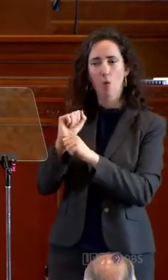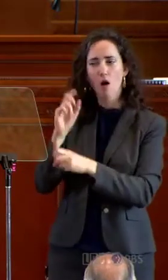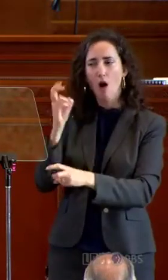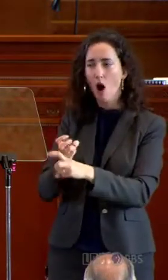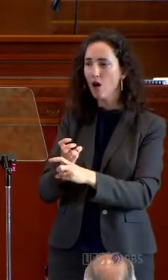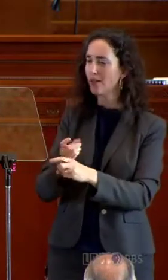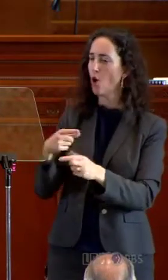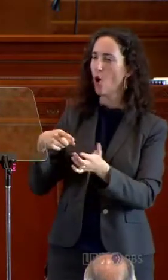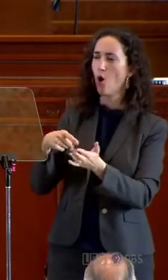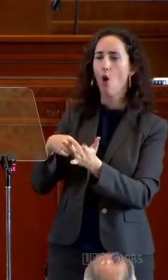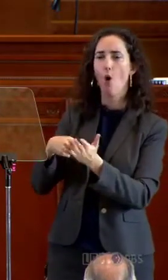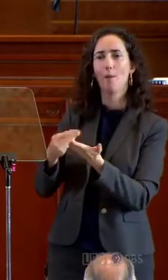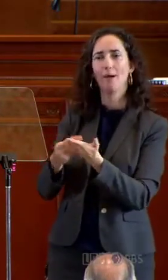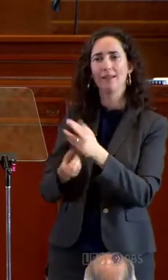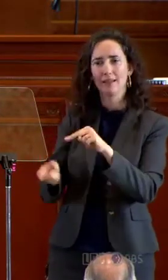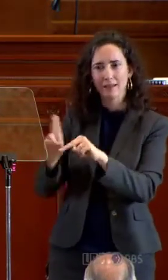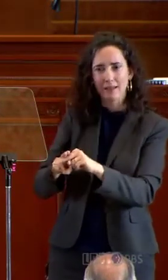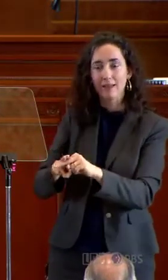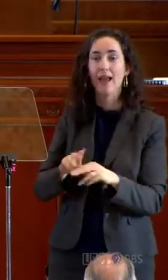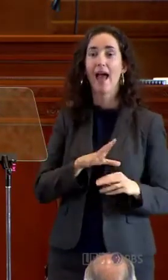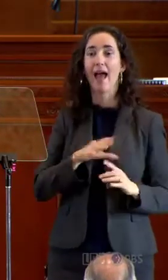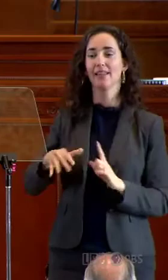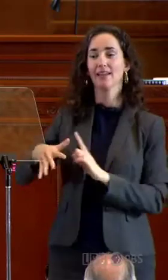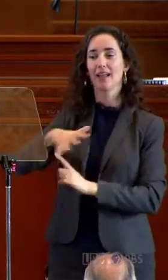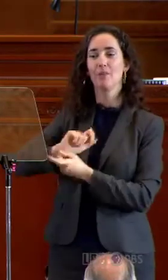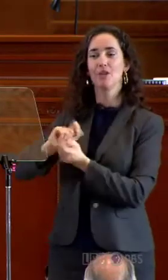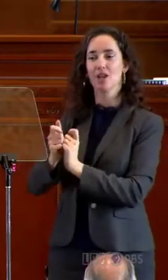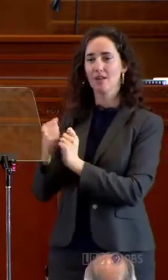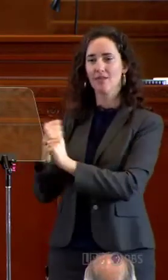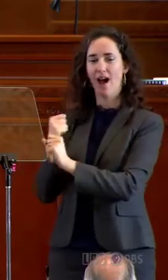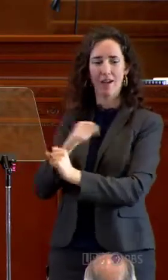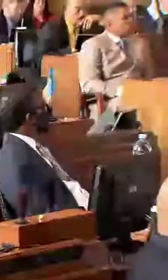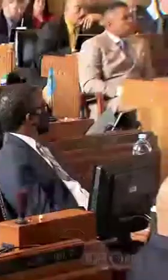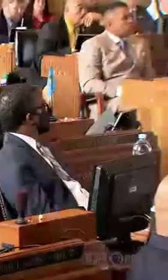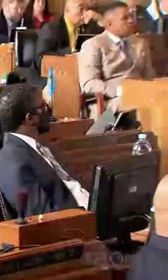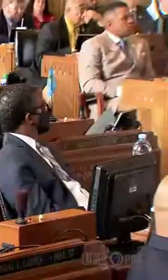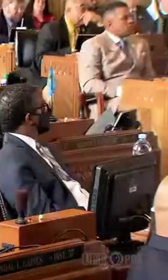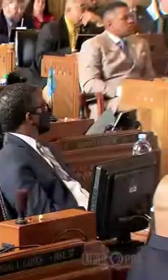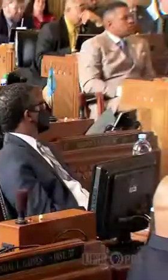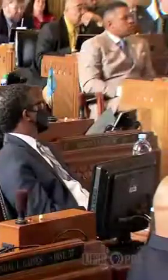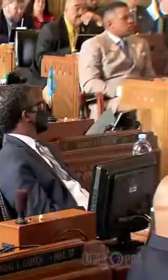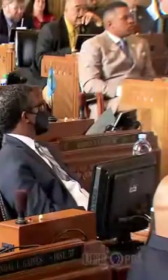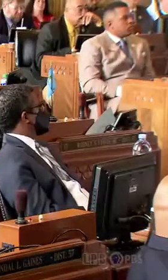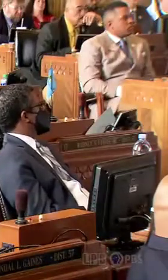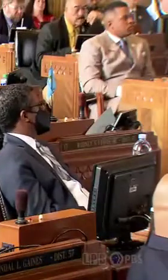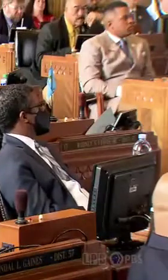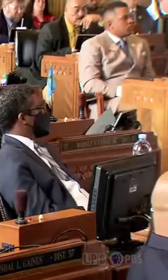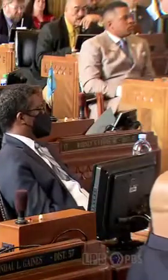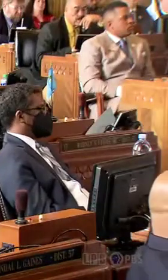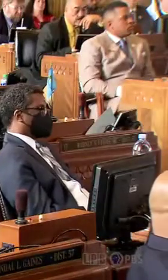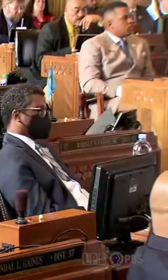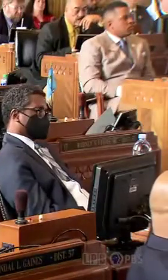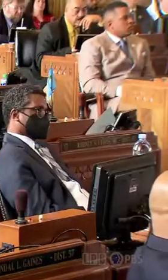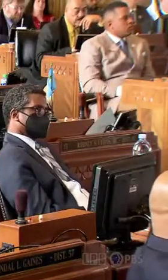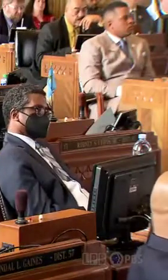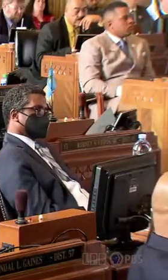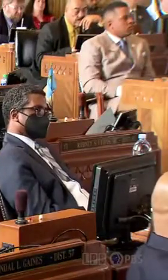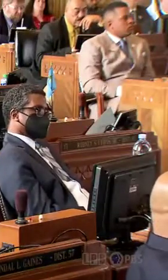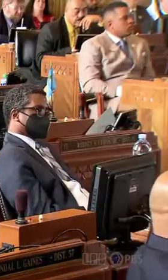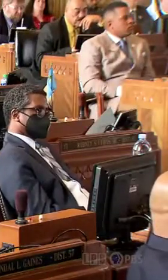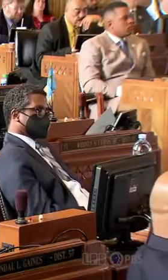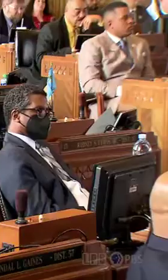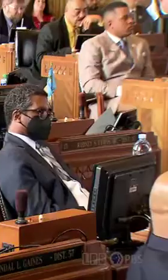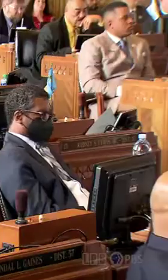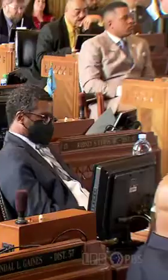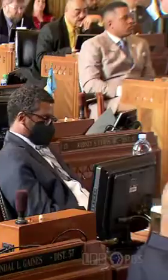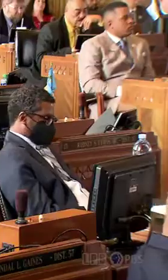workers, and combating the effects of climate change. It all adds up to a once-in-a-generation opportunity